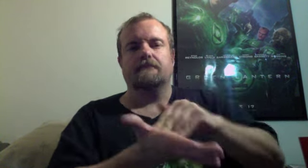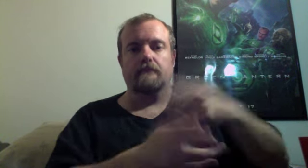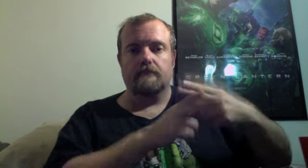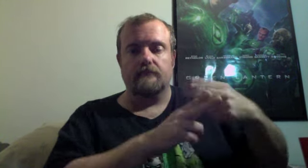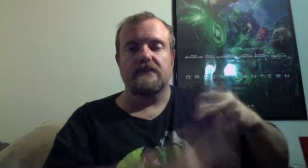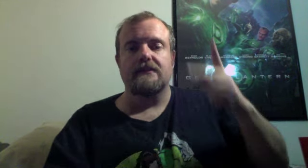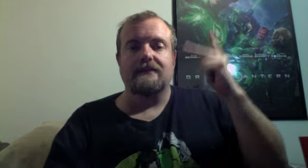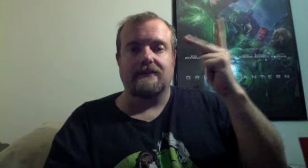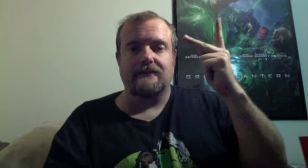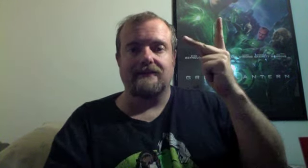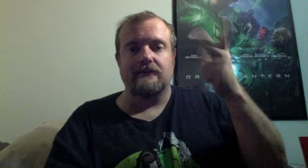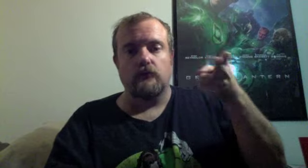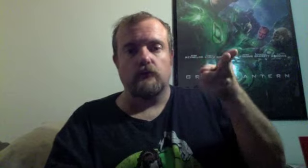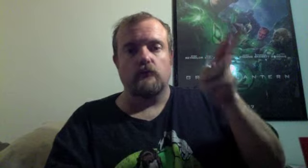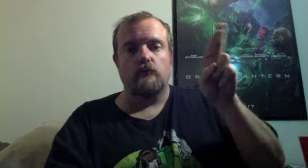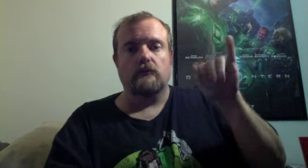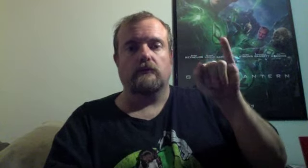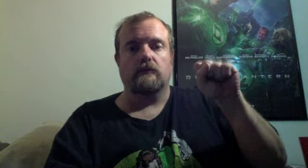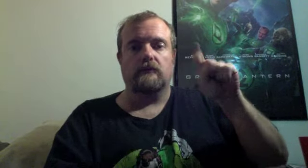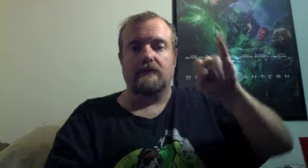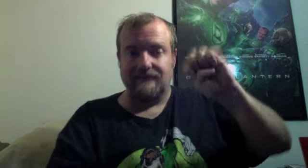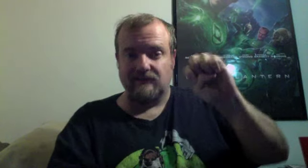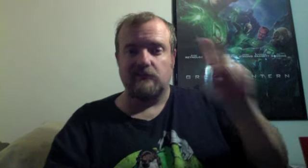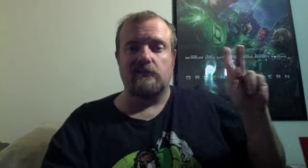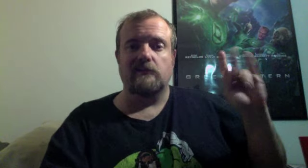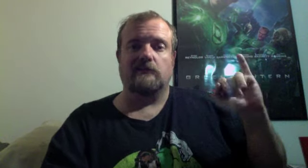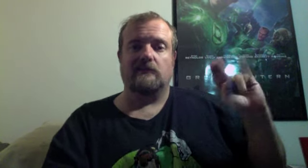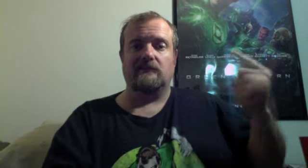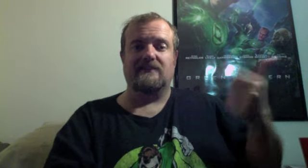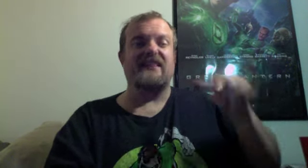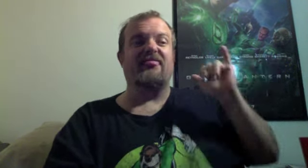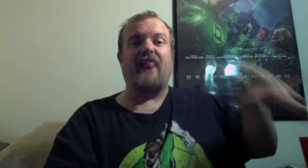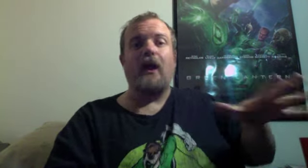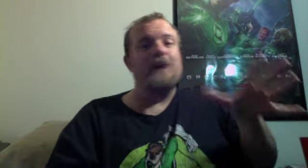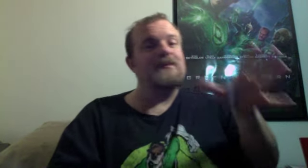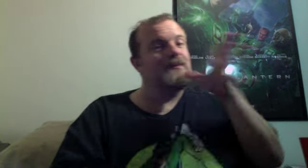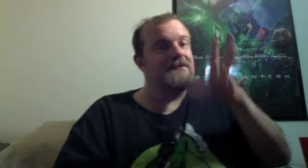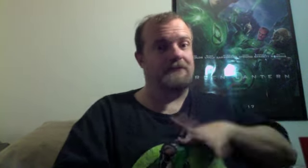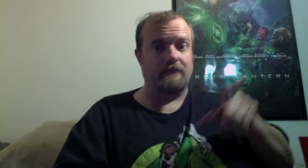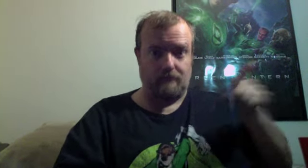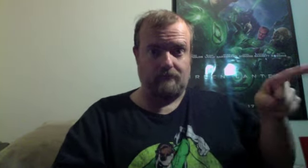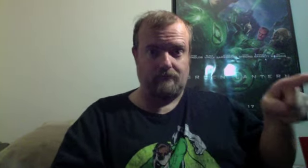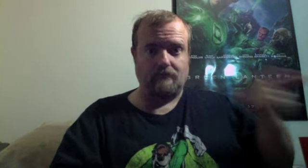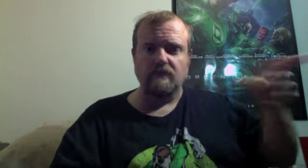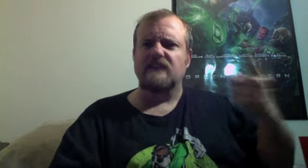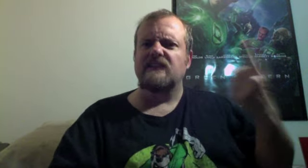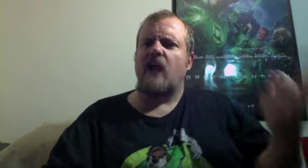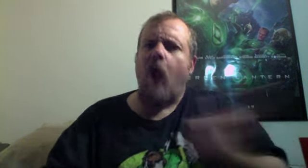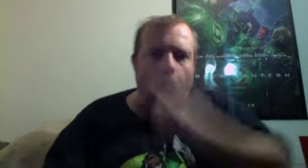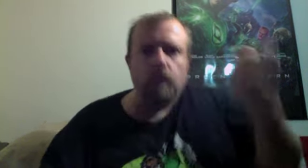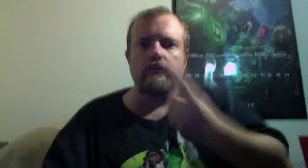They submerge the heel band in cool water. This tempers the flexible steel, rendering it hard and